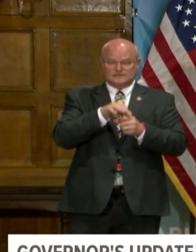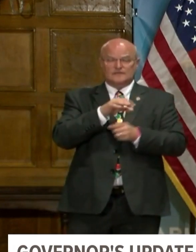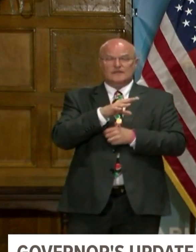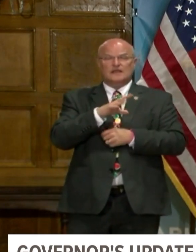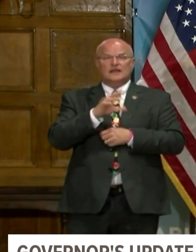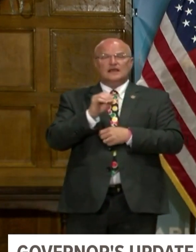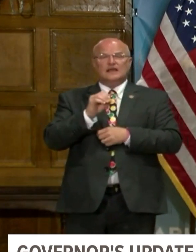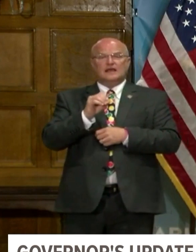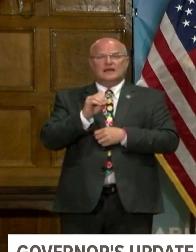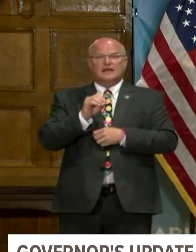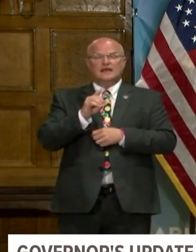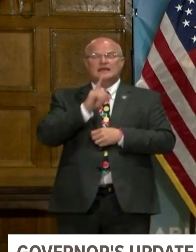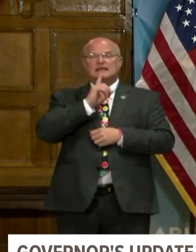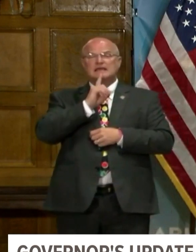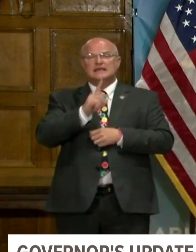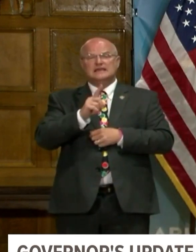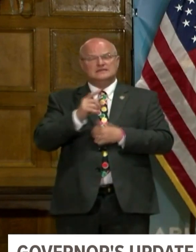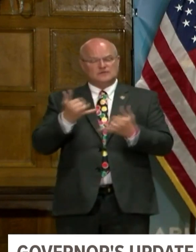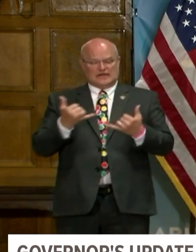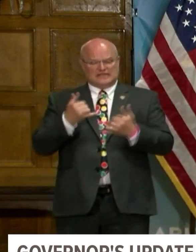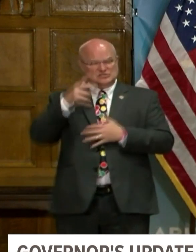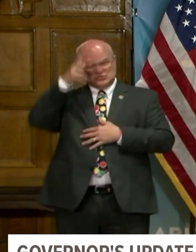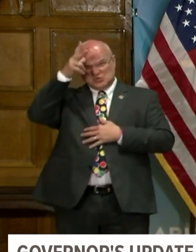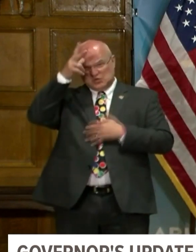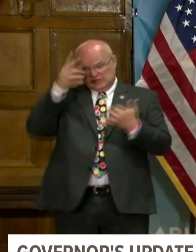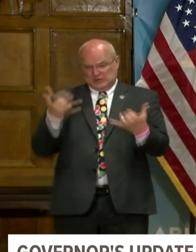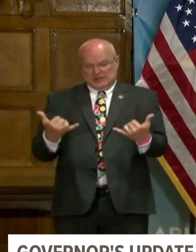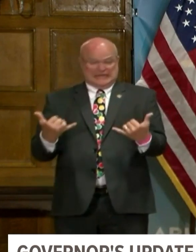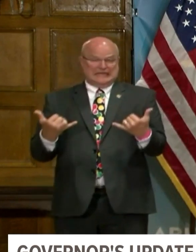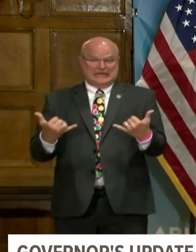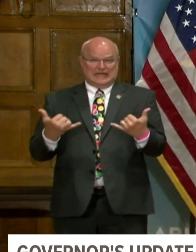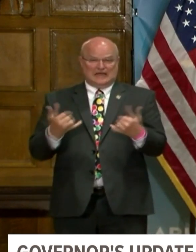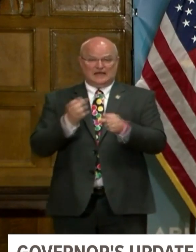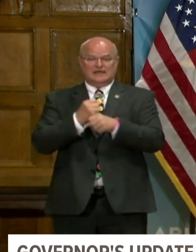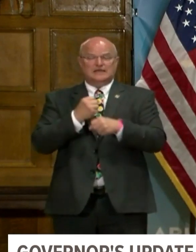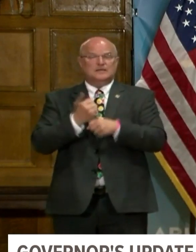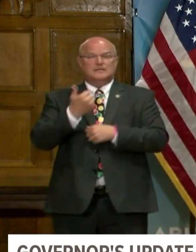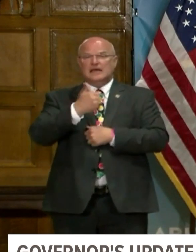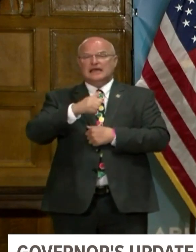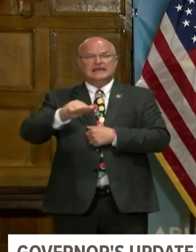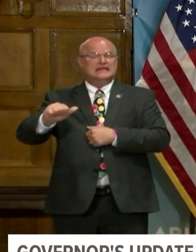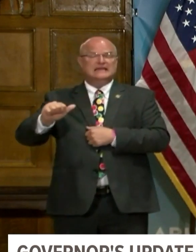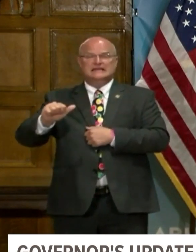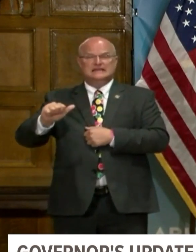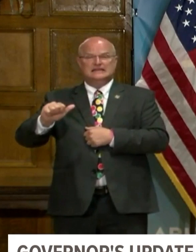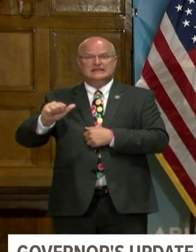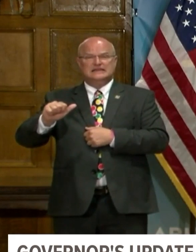and it is too early at this moment to make any